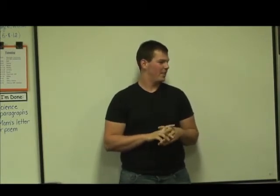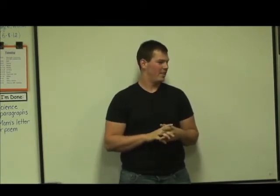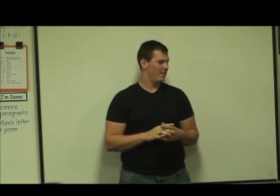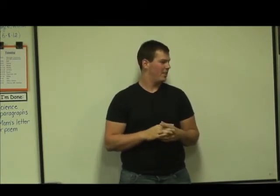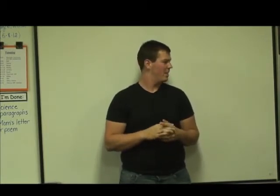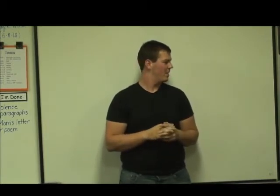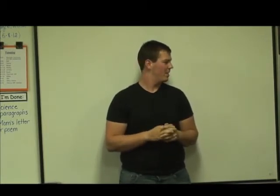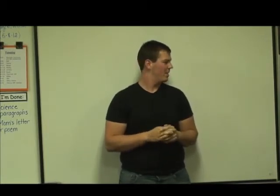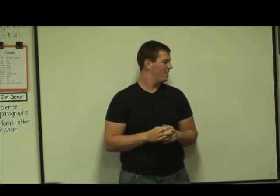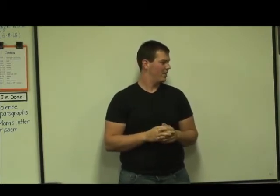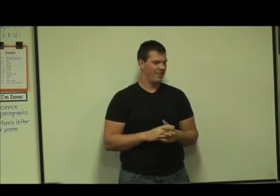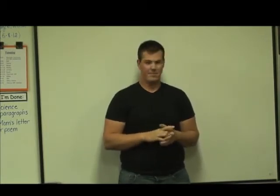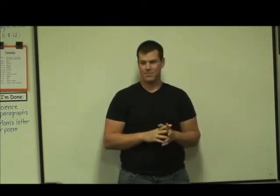Mm-hmm. Raise your hand if you understood.